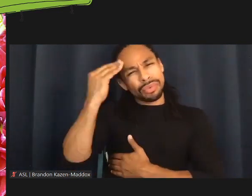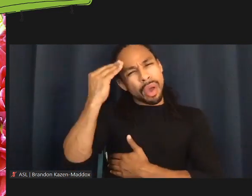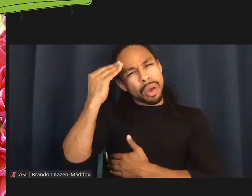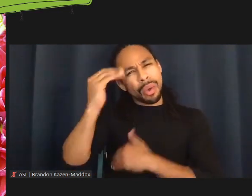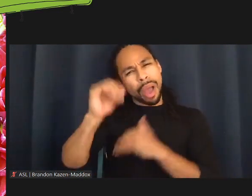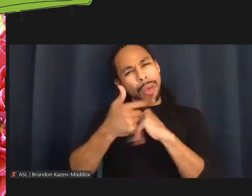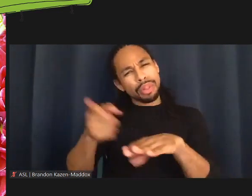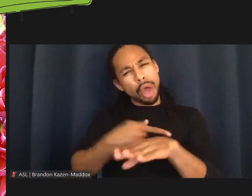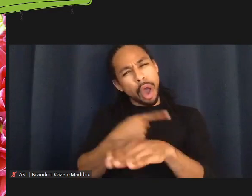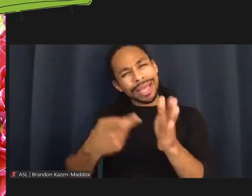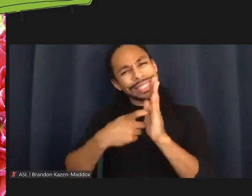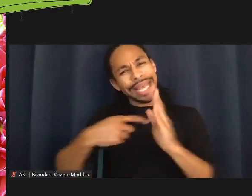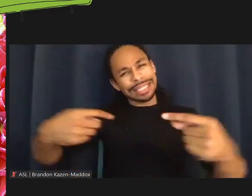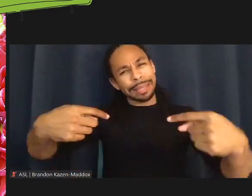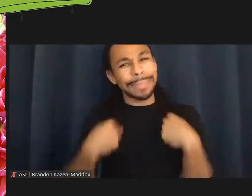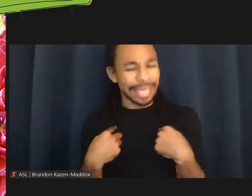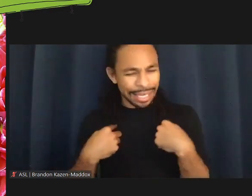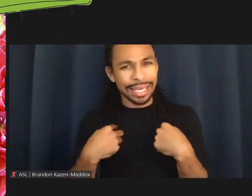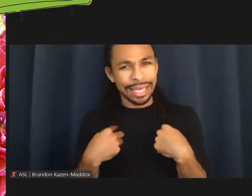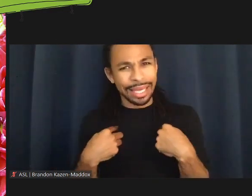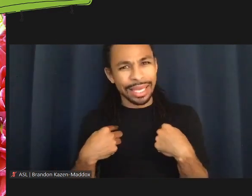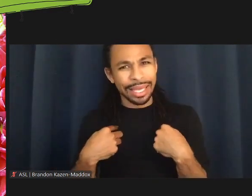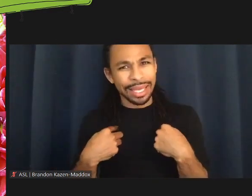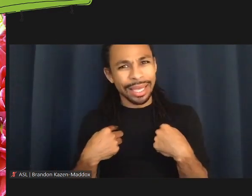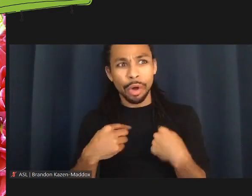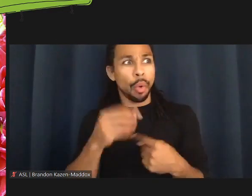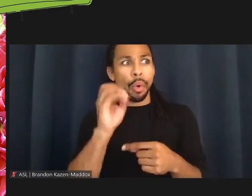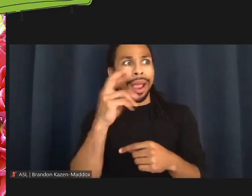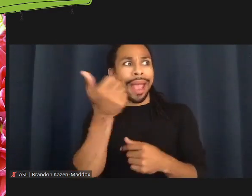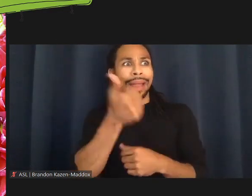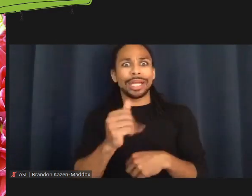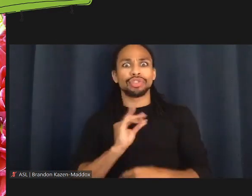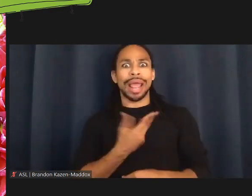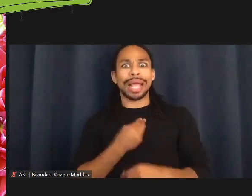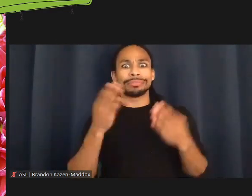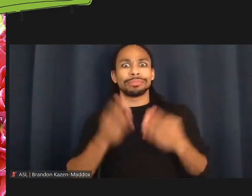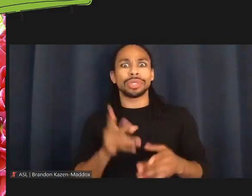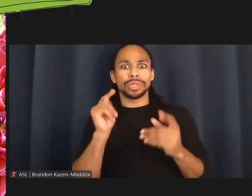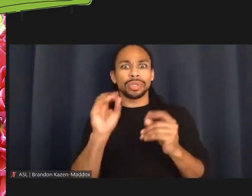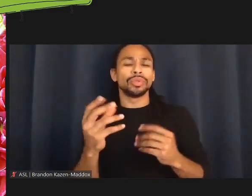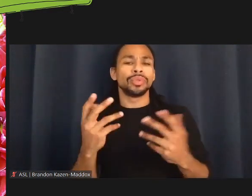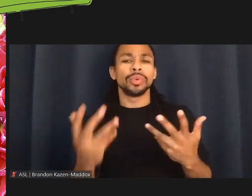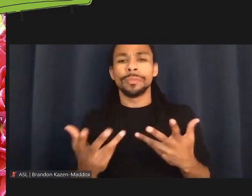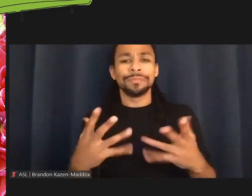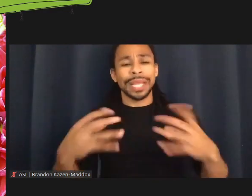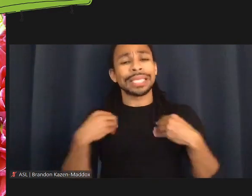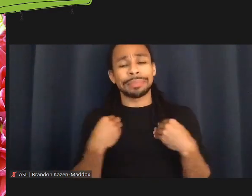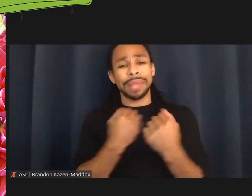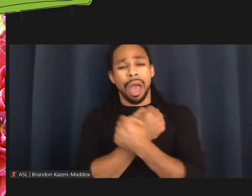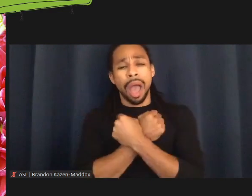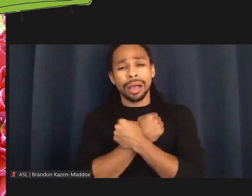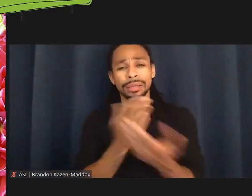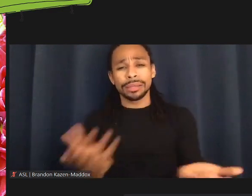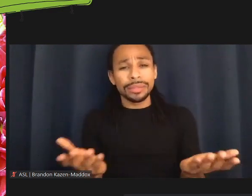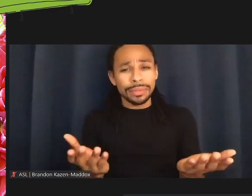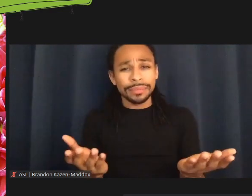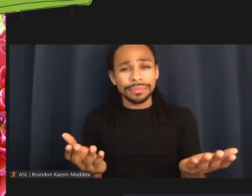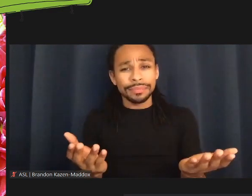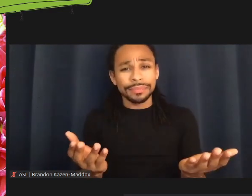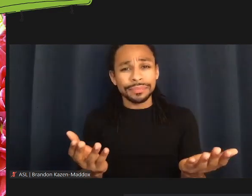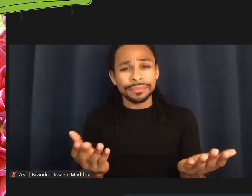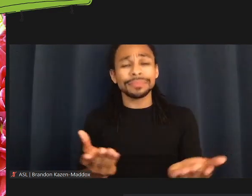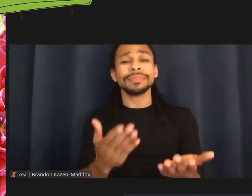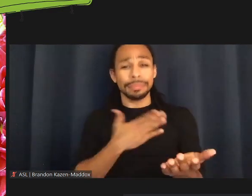it takes for me or any trans person to maybe accept a hug? Here is my